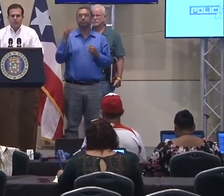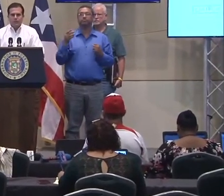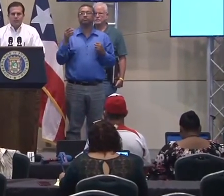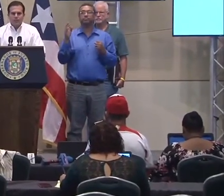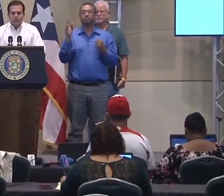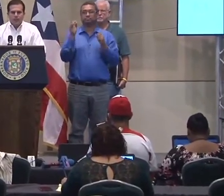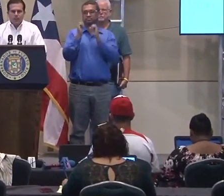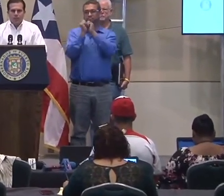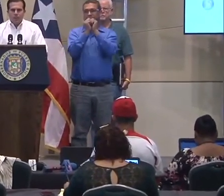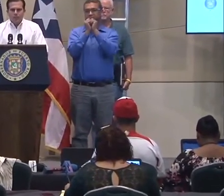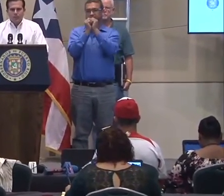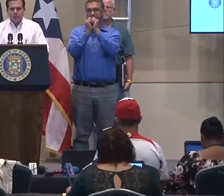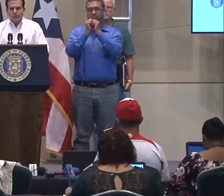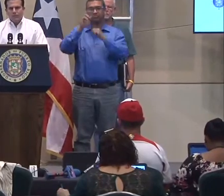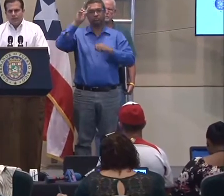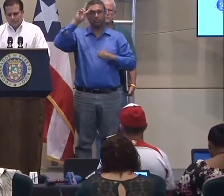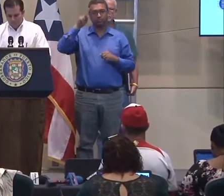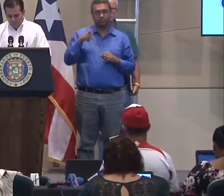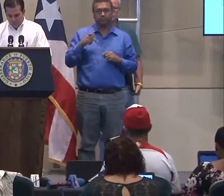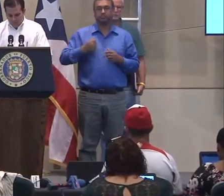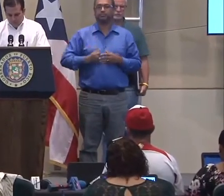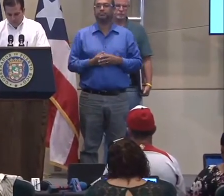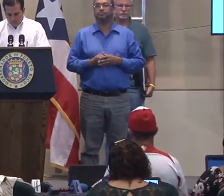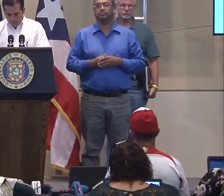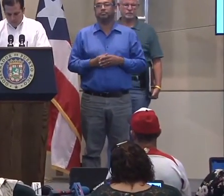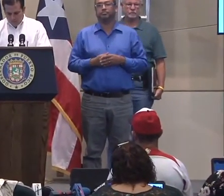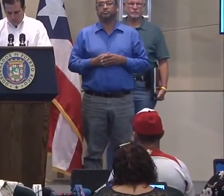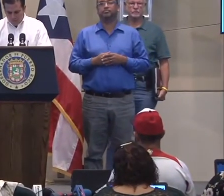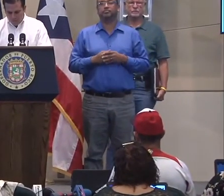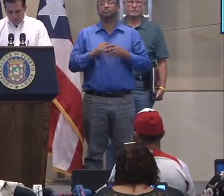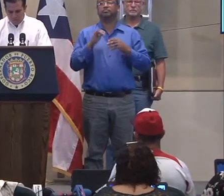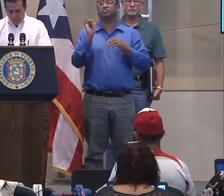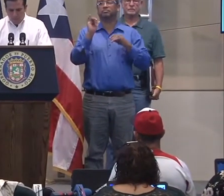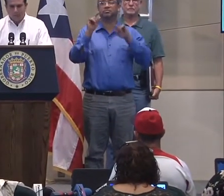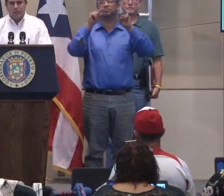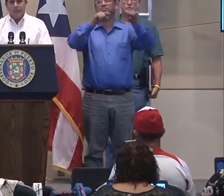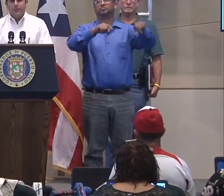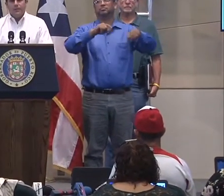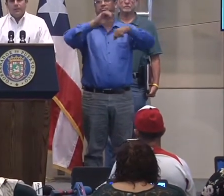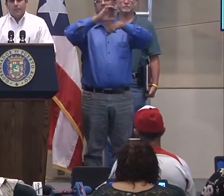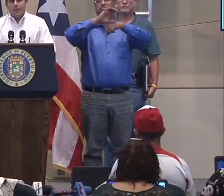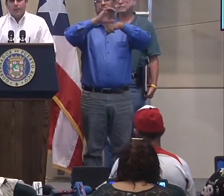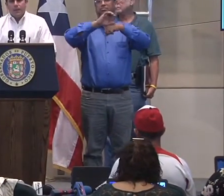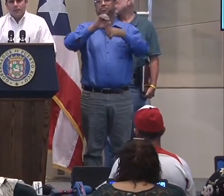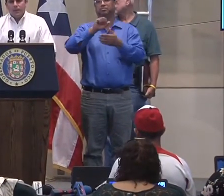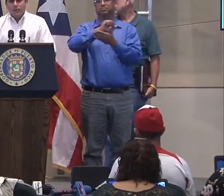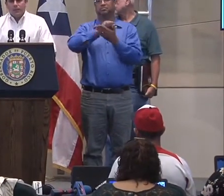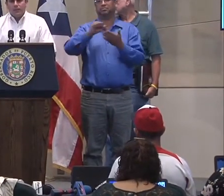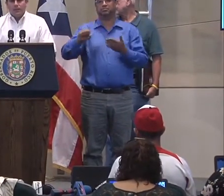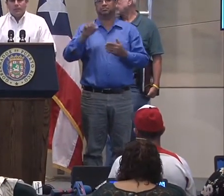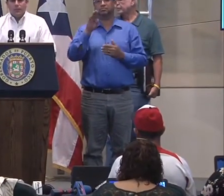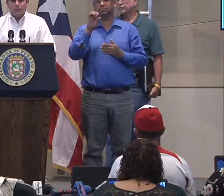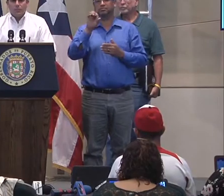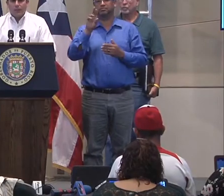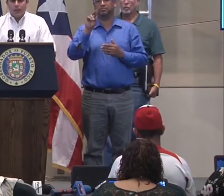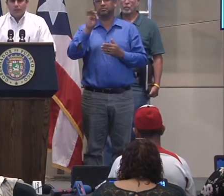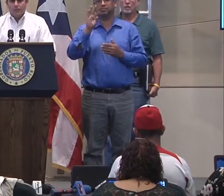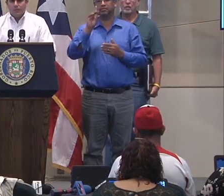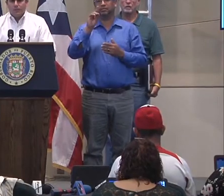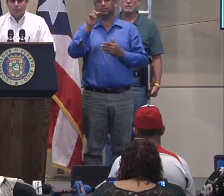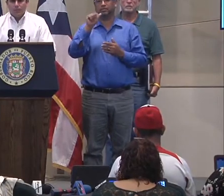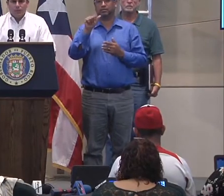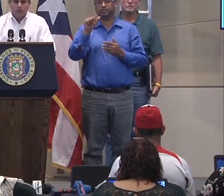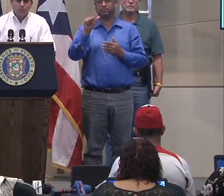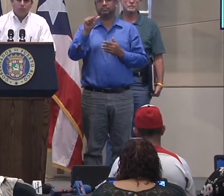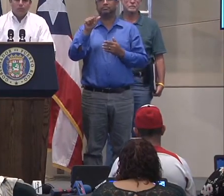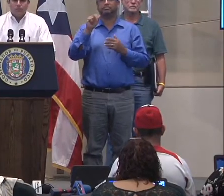Vice President. We visited a church, Santa Fernandita. The Vice President had